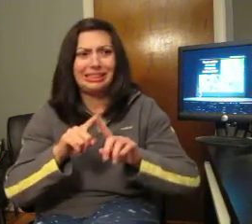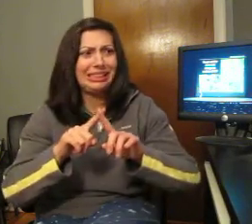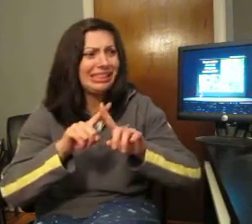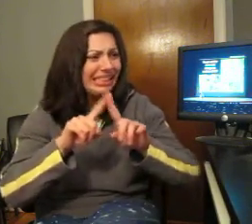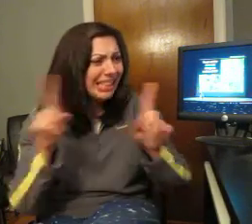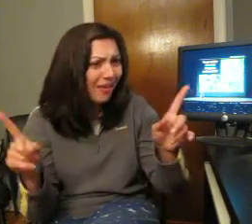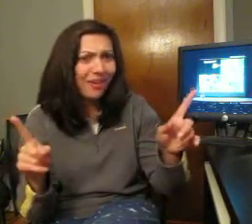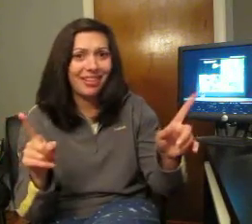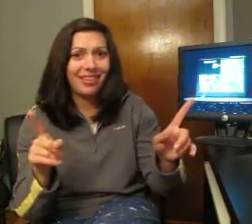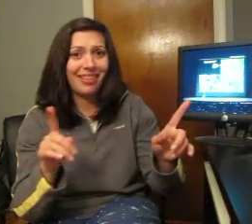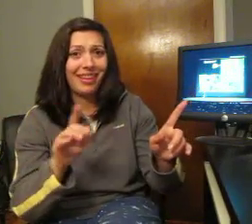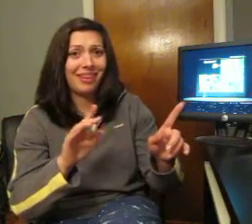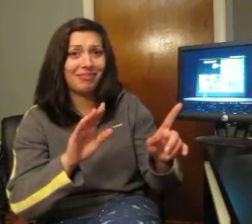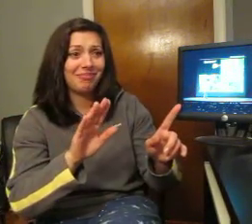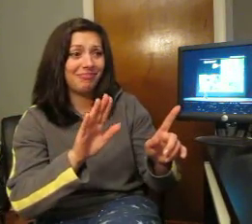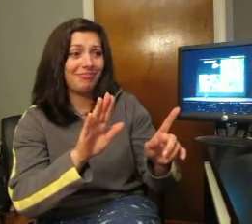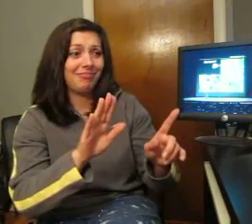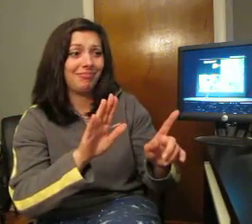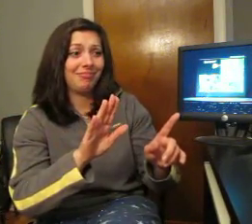this is weird. Bird brain.